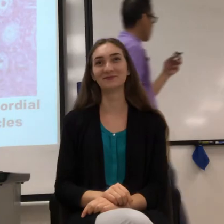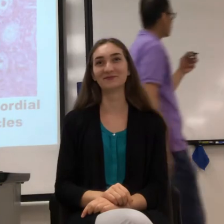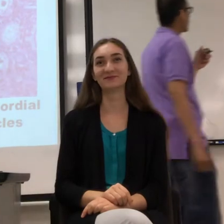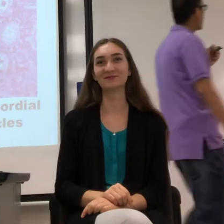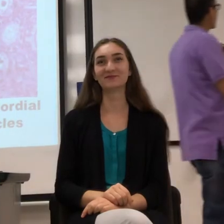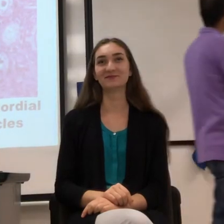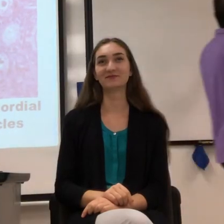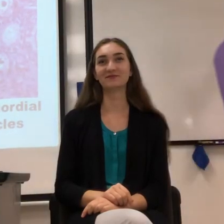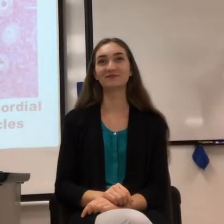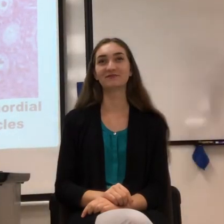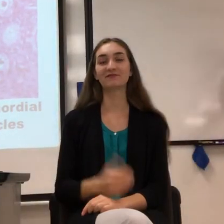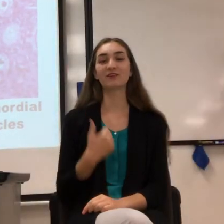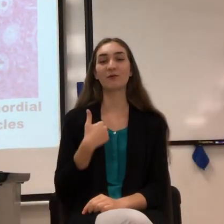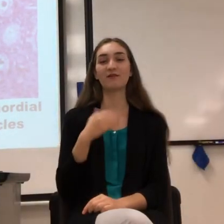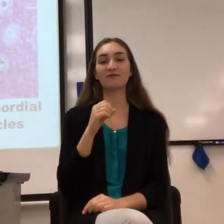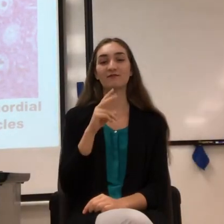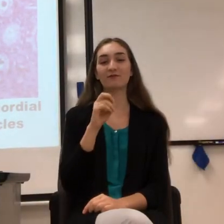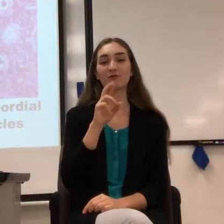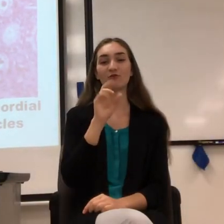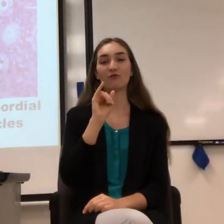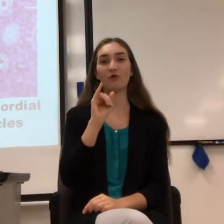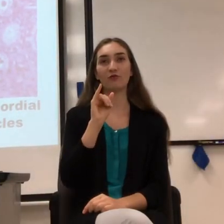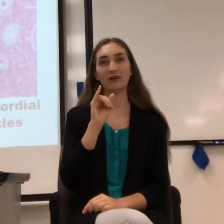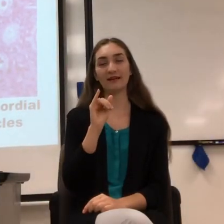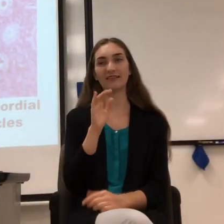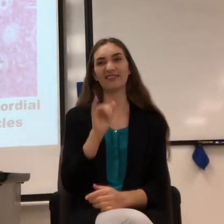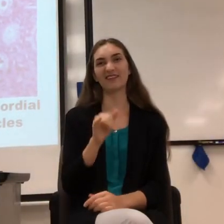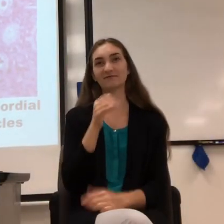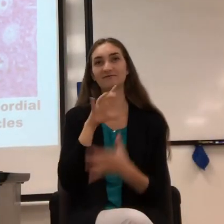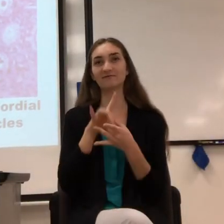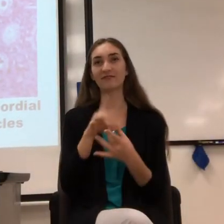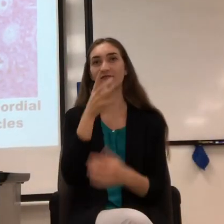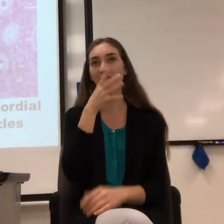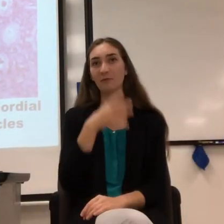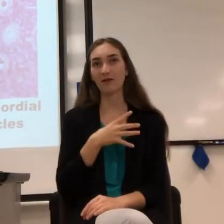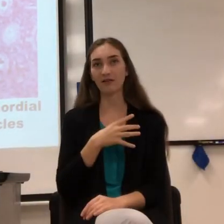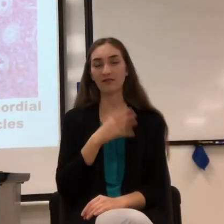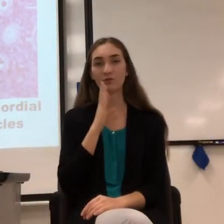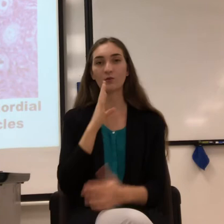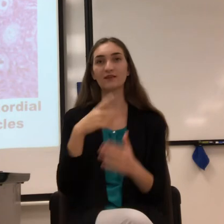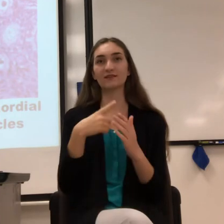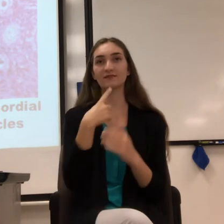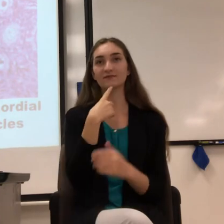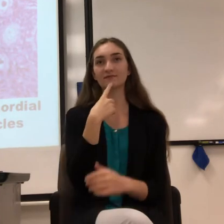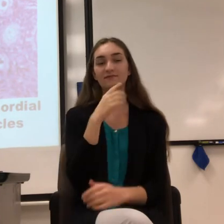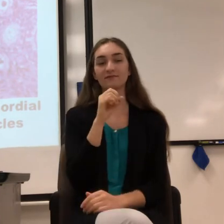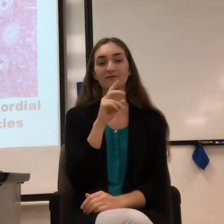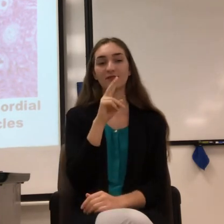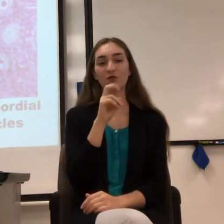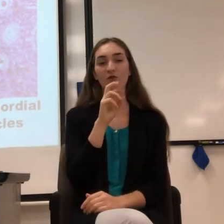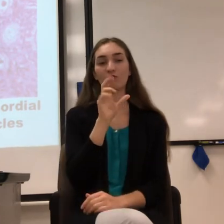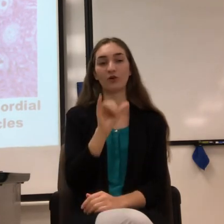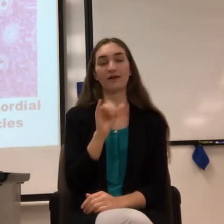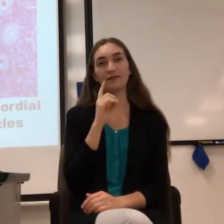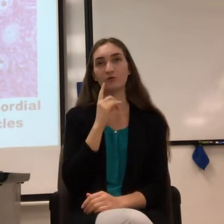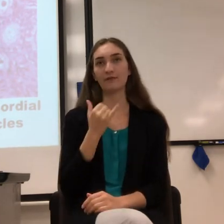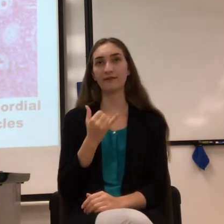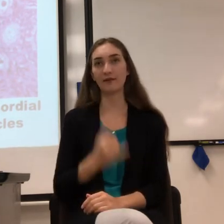So the ovary, sexually mature female. Well, let's just say ovary for now. Ovary.